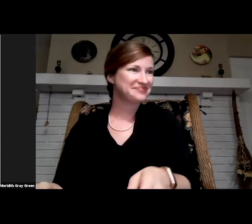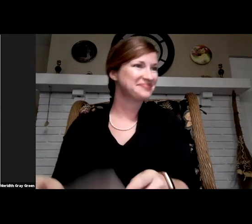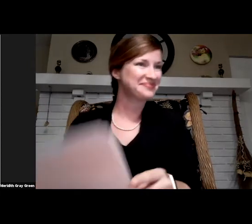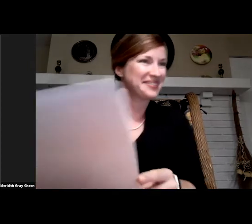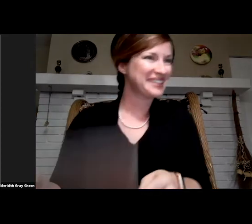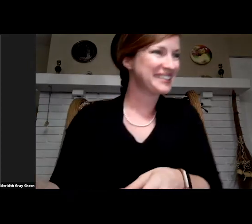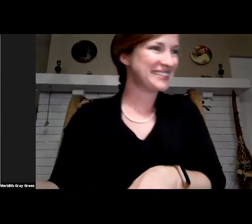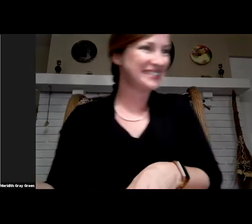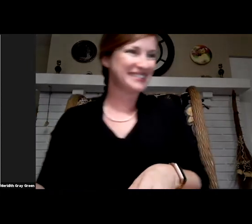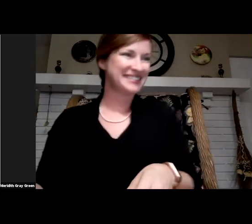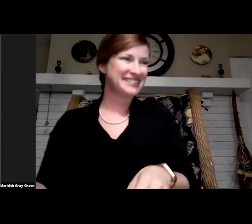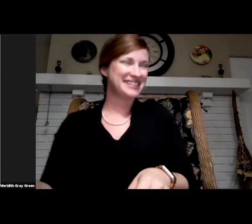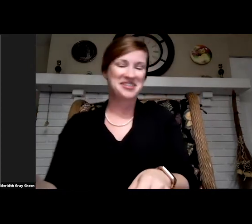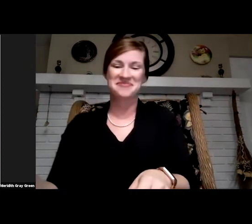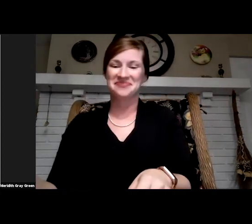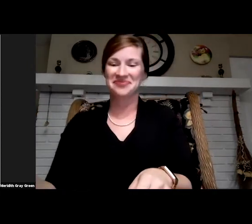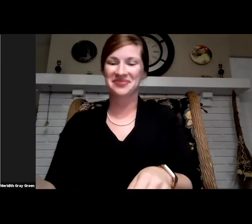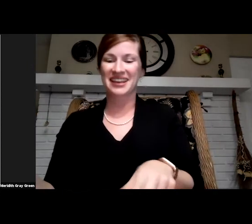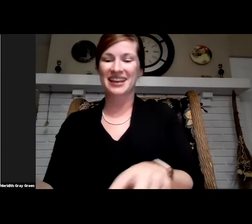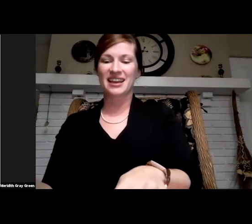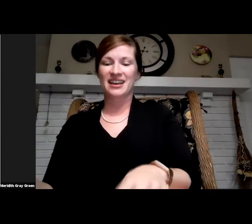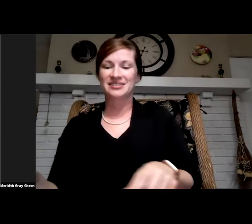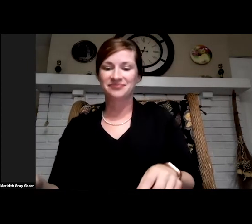It's simple and strong.